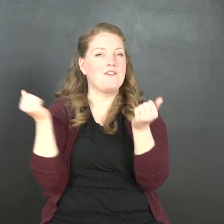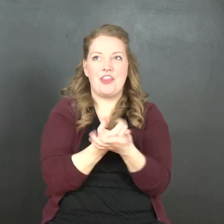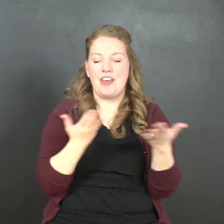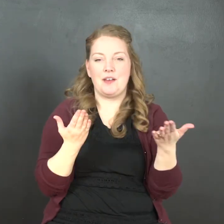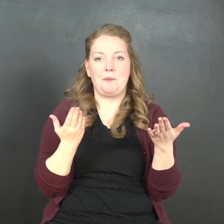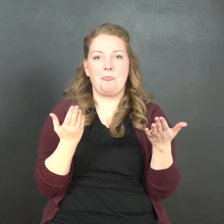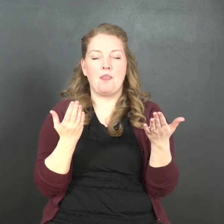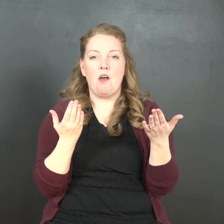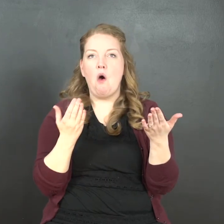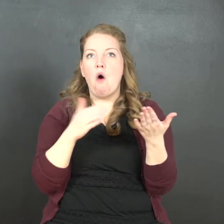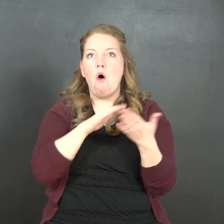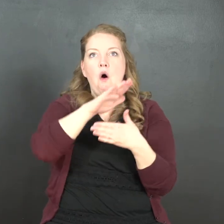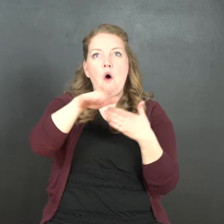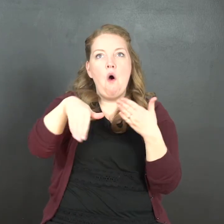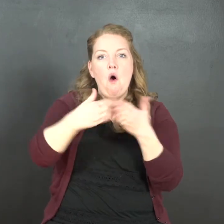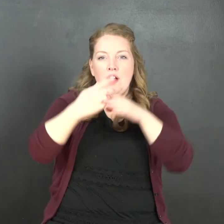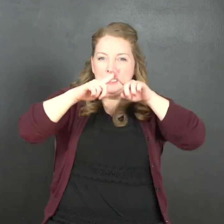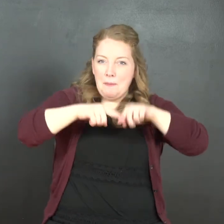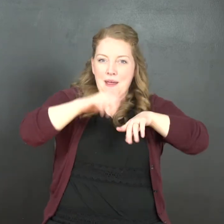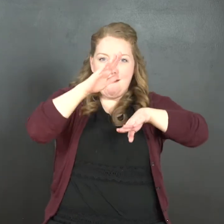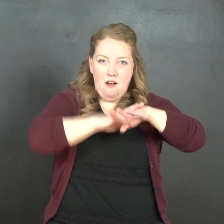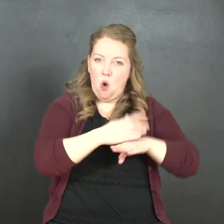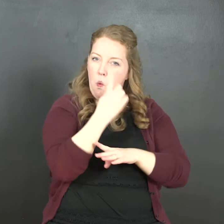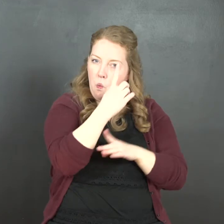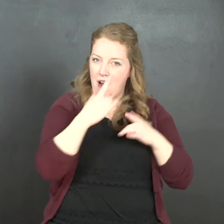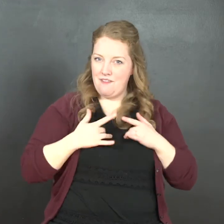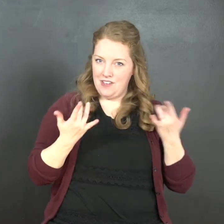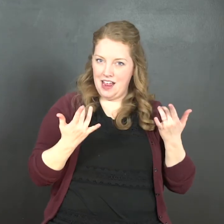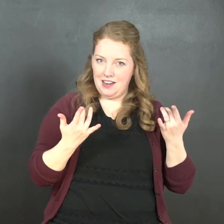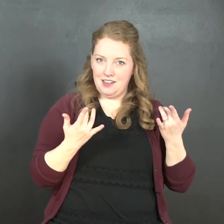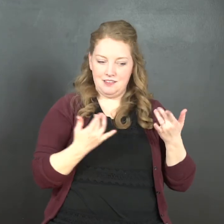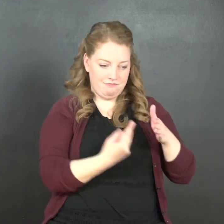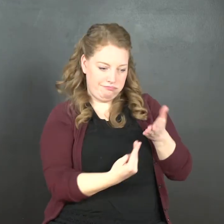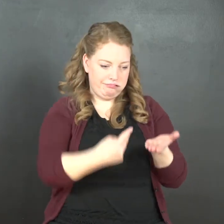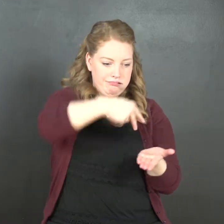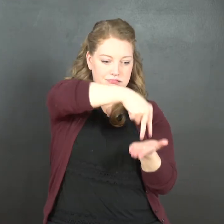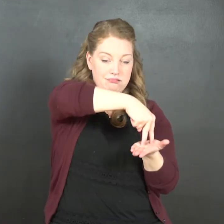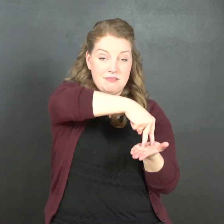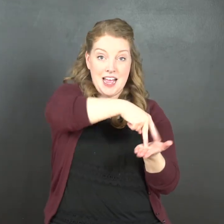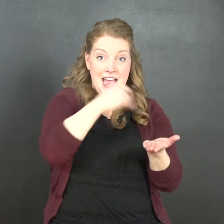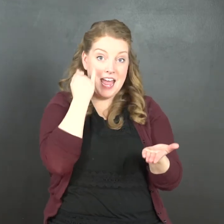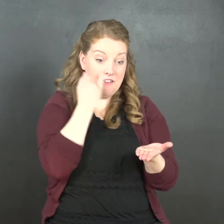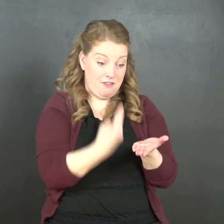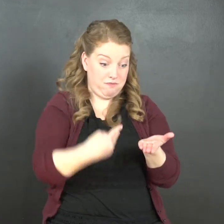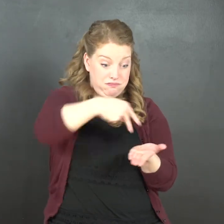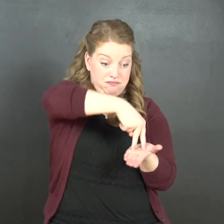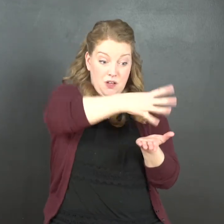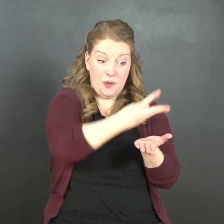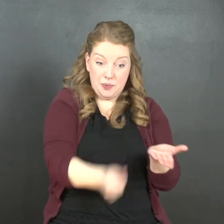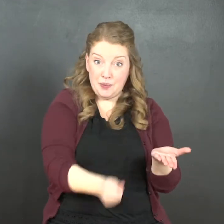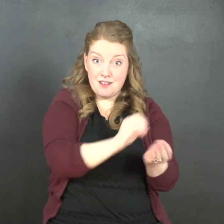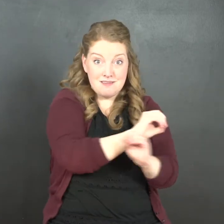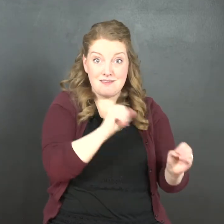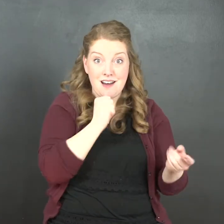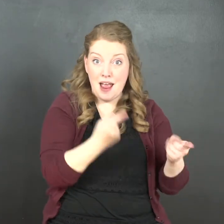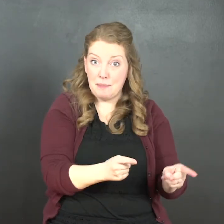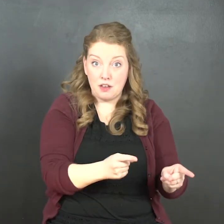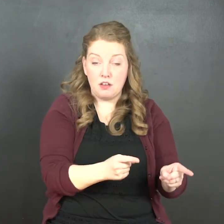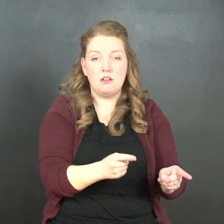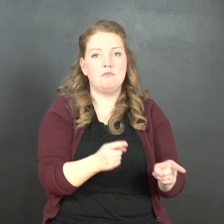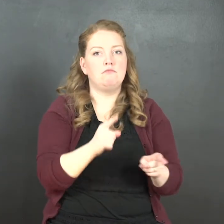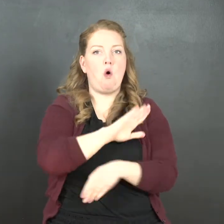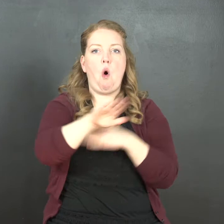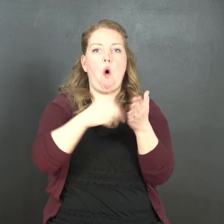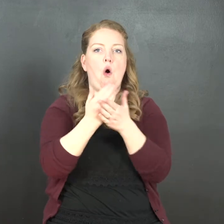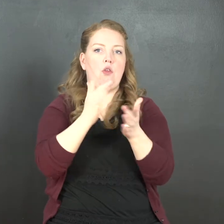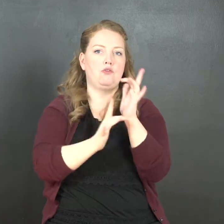crumbles at its very core. And as far back as King David in the Old Testament was this belief in the